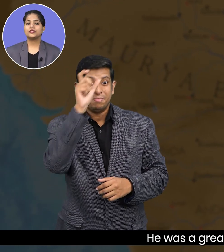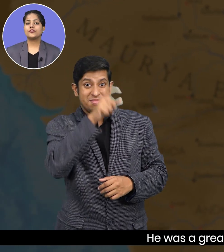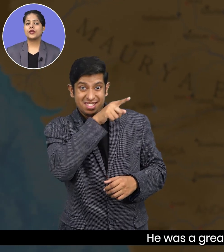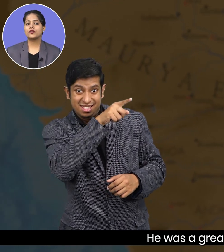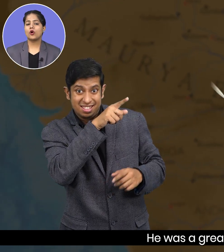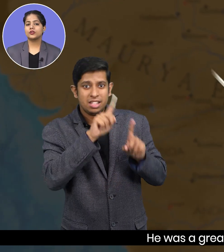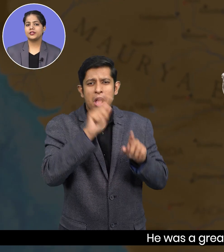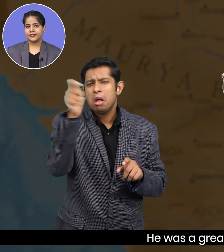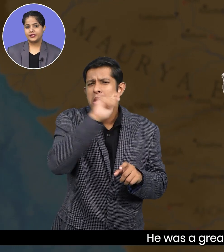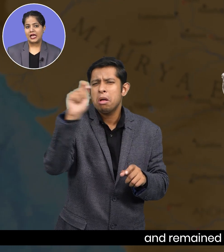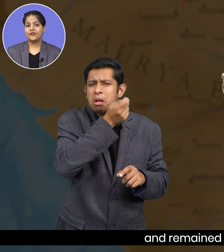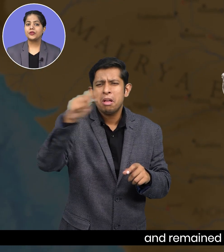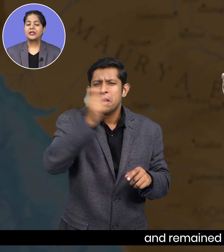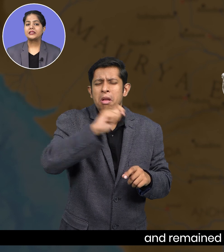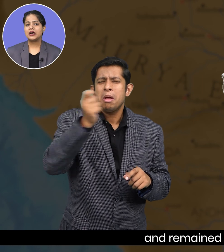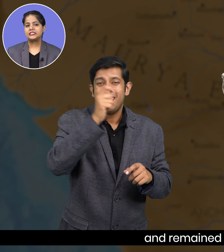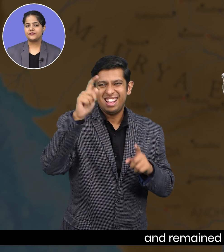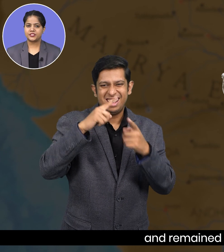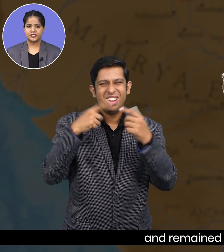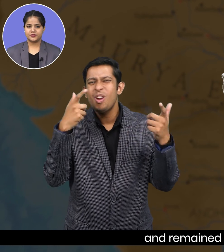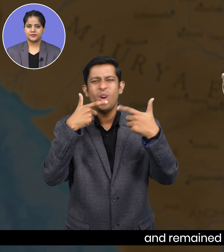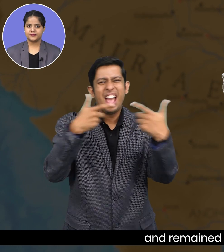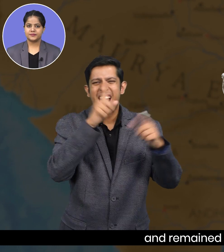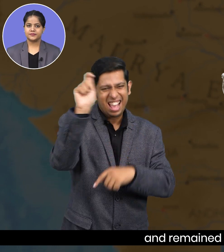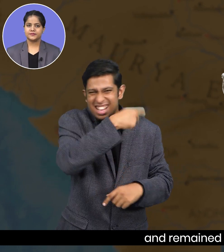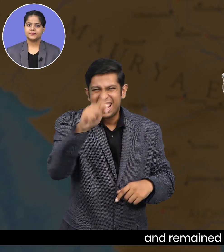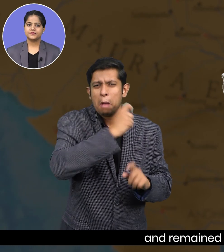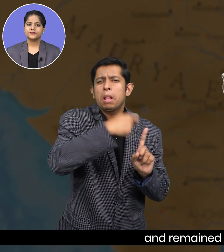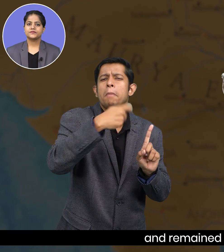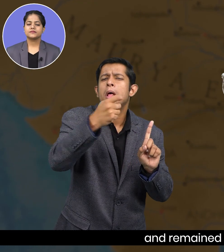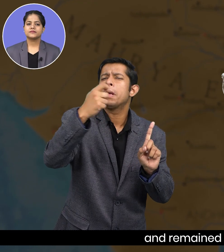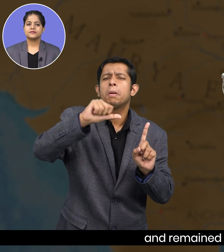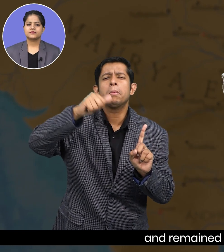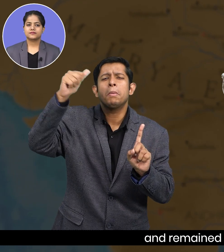He was a great conqueror and remained undefeated.